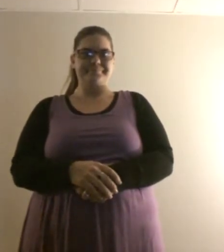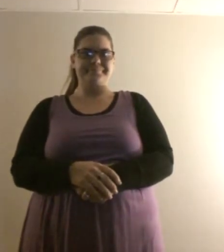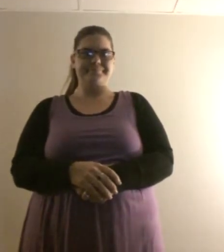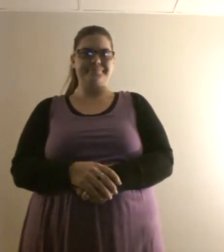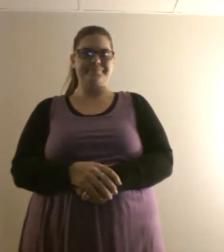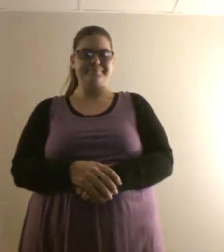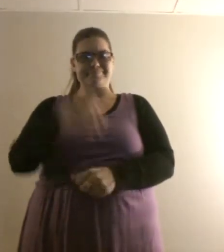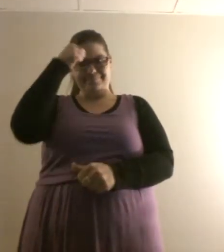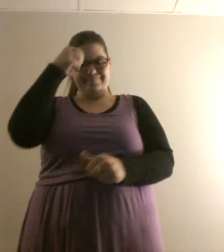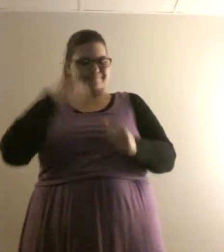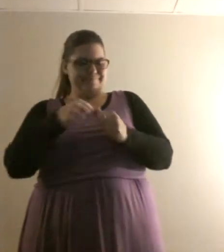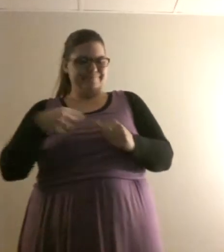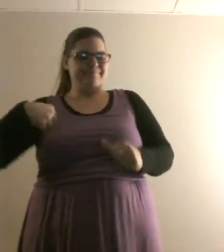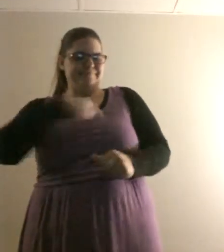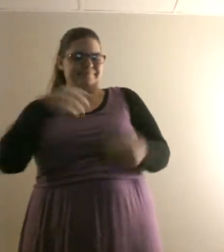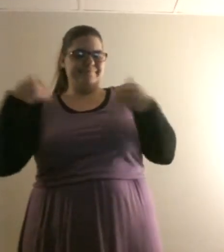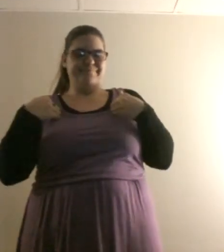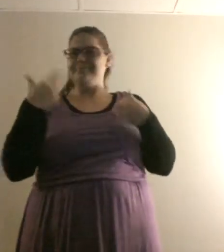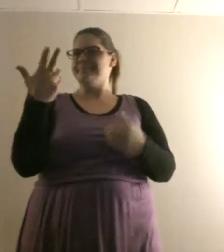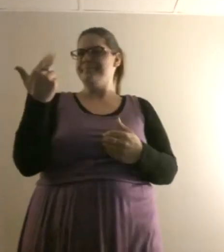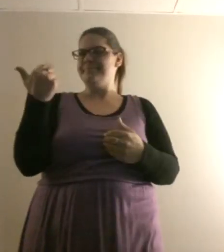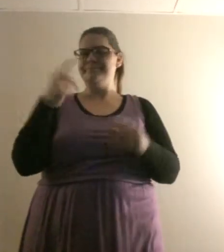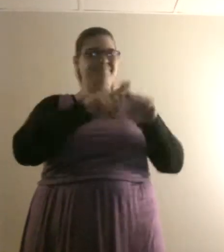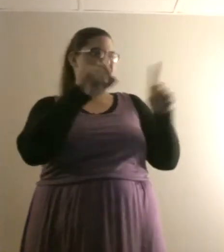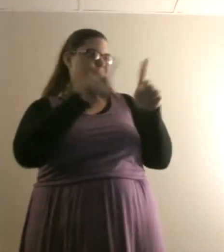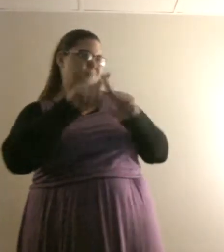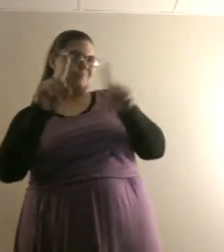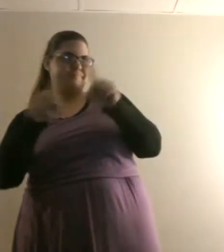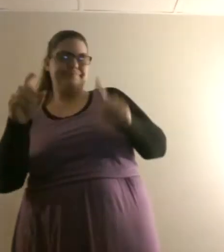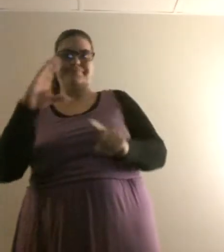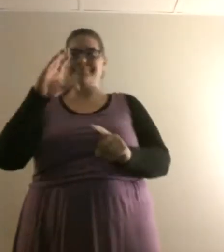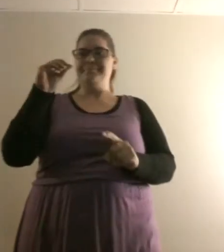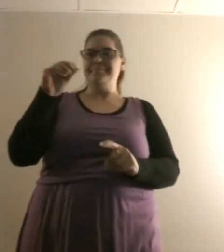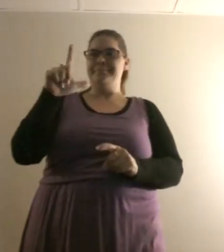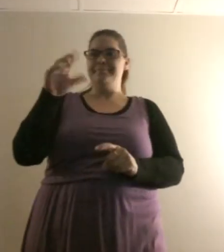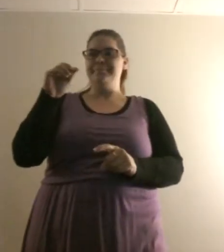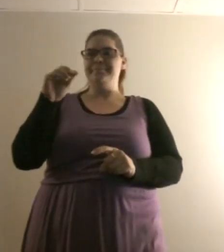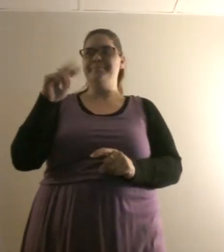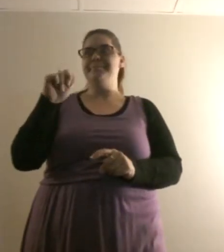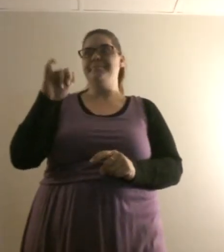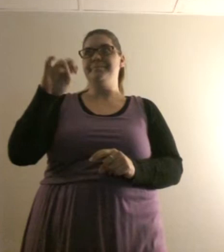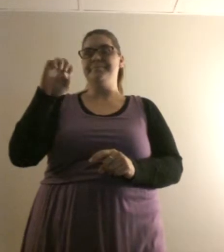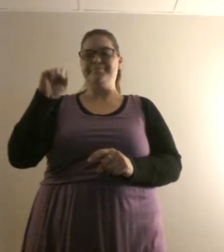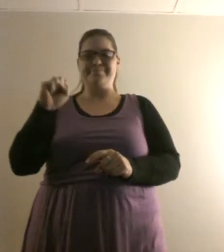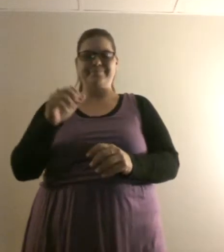Remember, we have 13 separate colonies that are not really joined together yet. So you didn't get a lot of